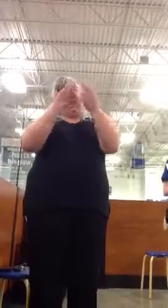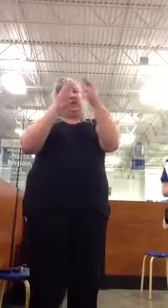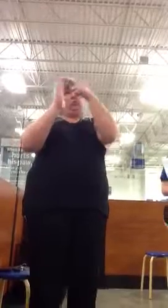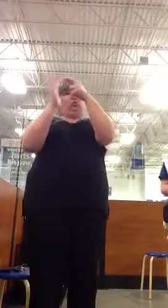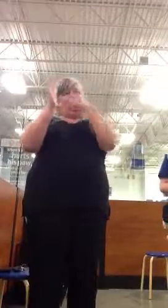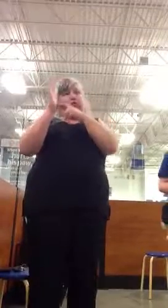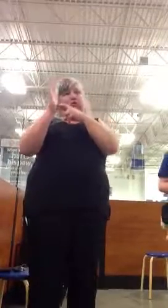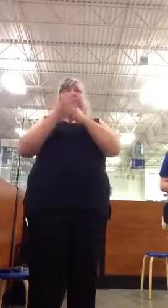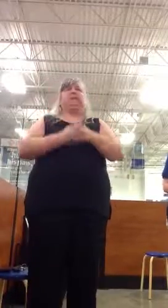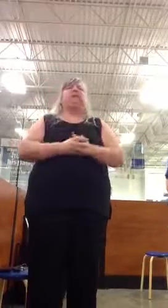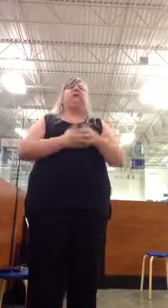going to go briefly through these.